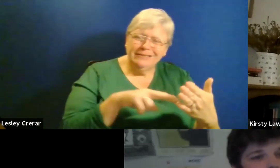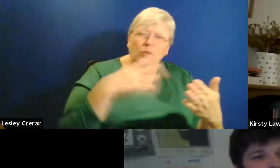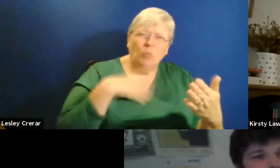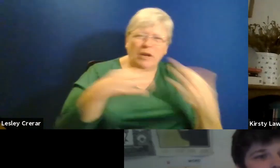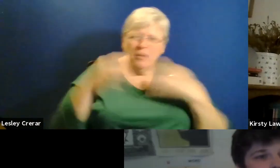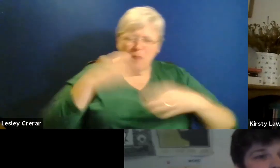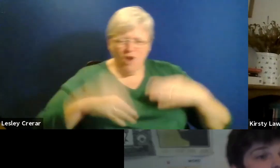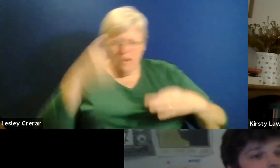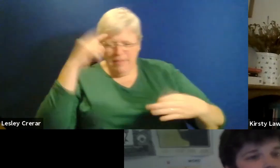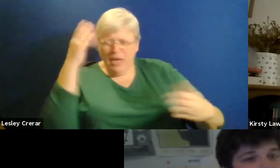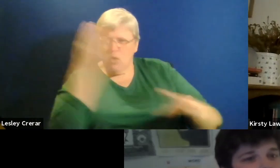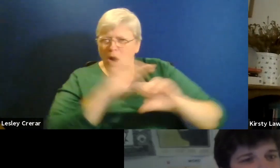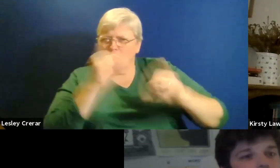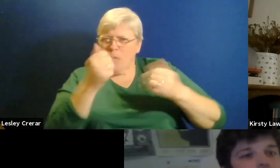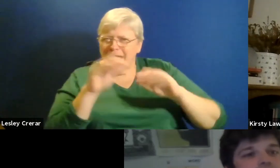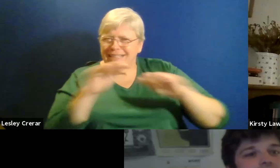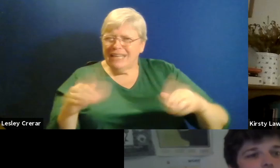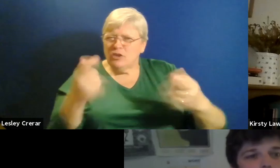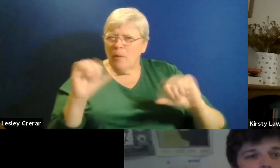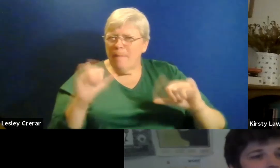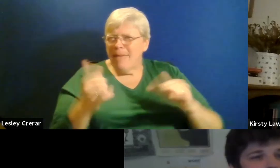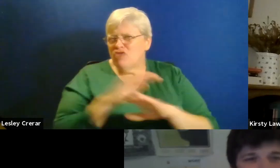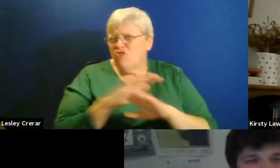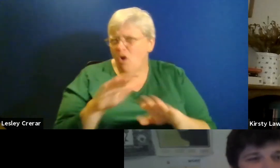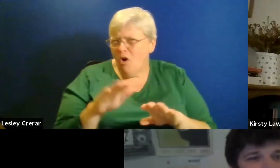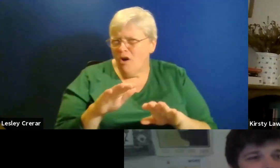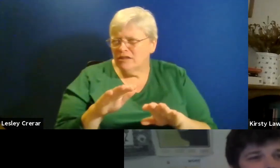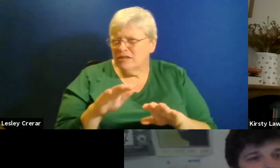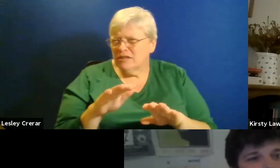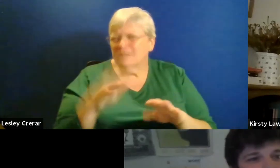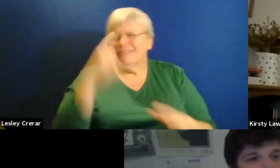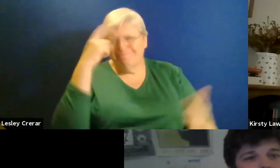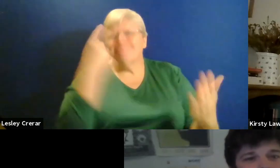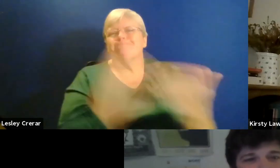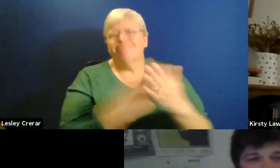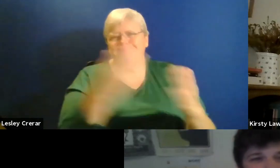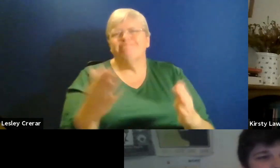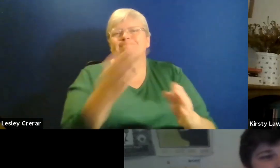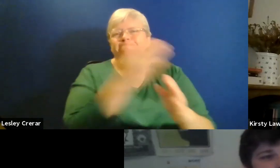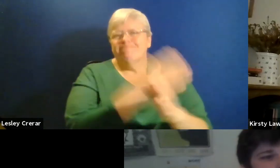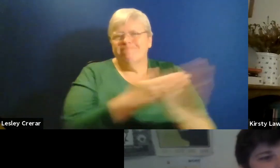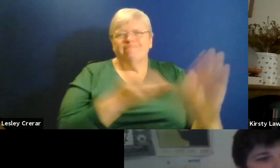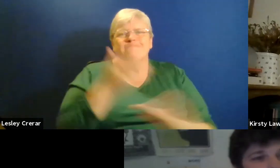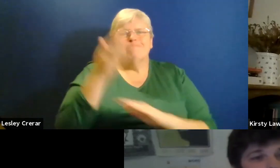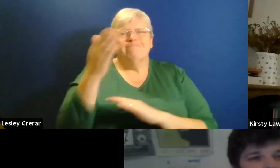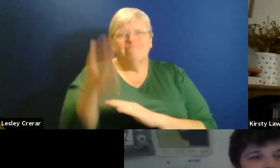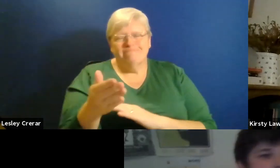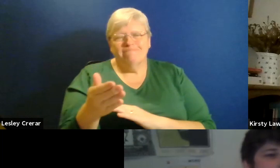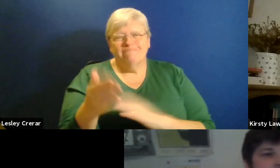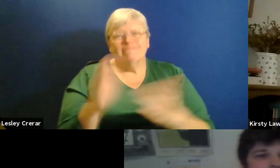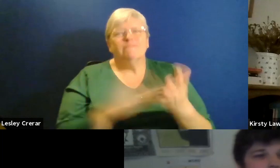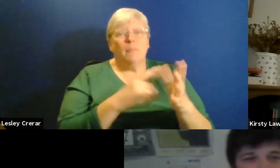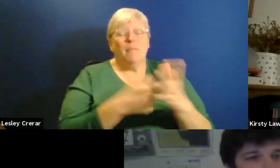this something that would work on stage? Is it not? And make that decision first, because just as kind of Mark was